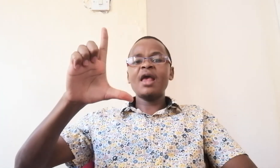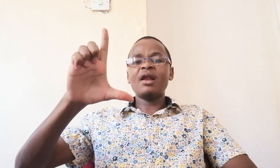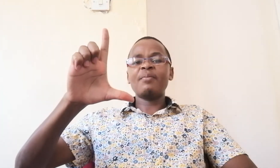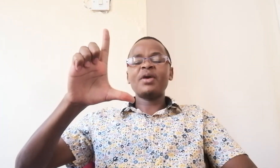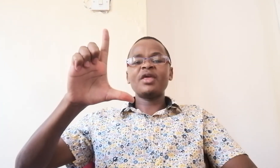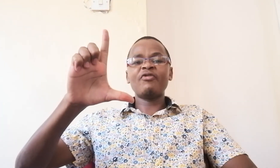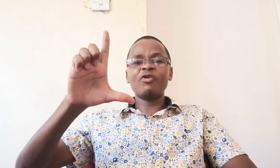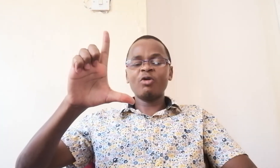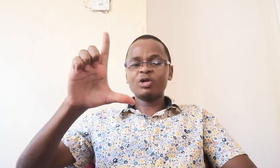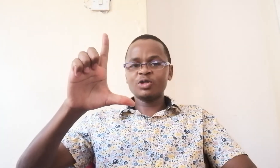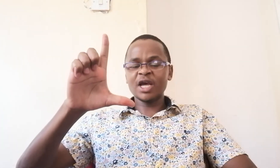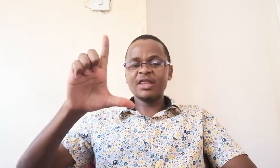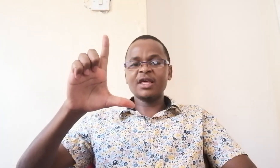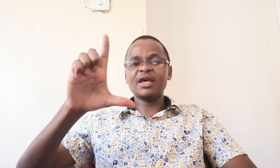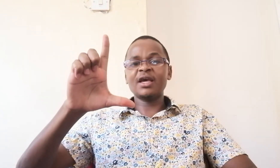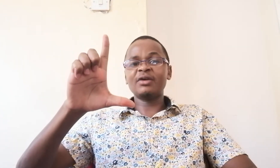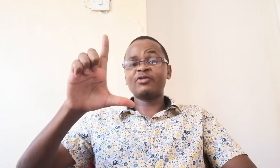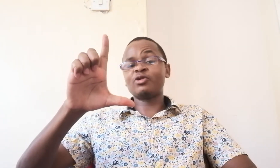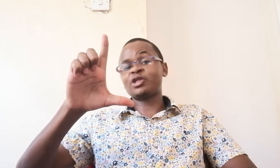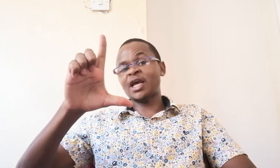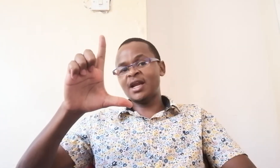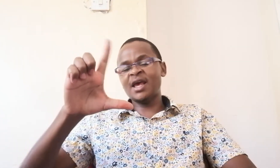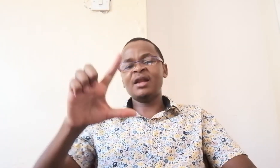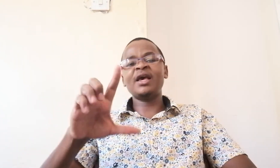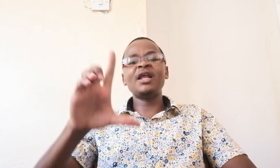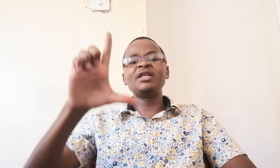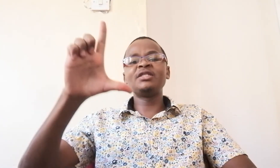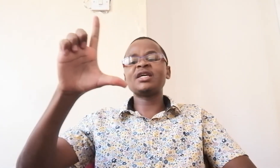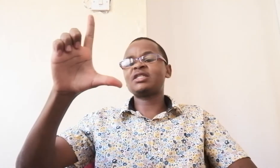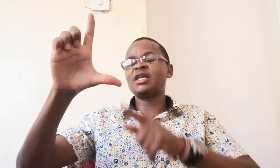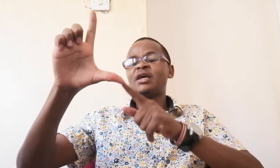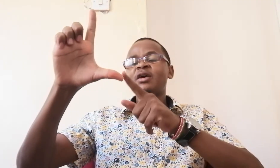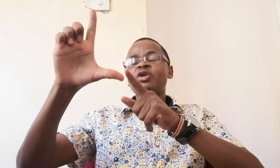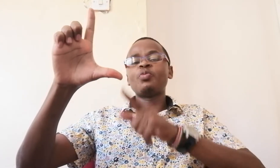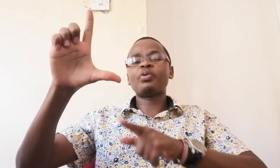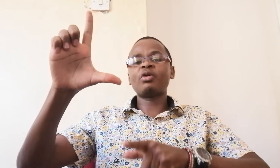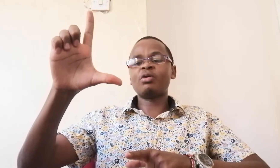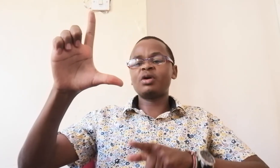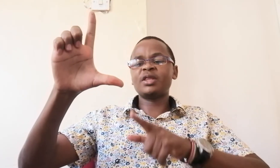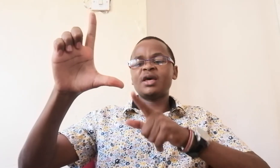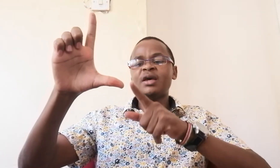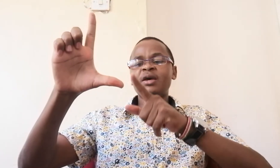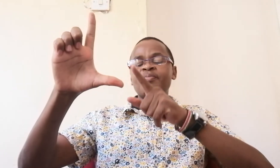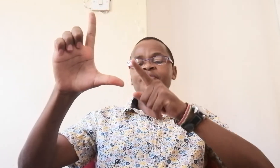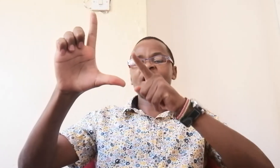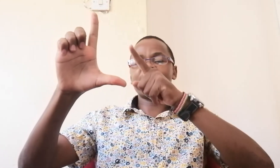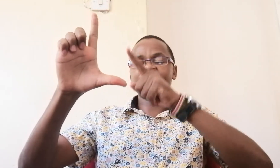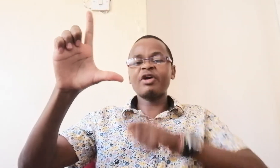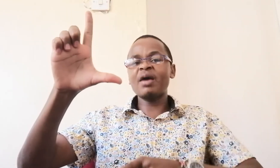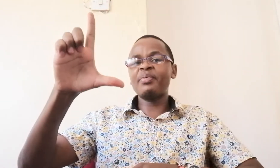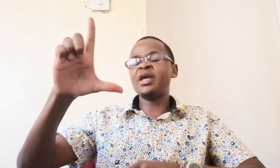L. By there, I forgot to sign L. L is just you prolong the verb and